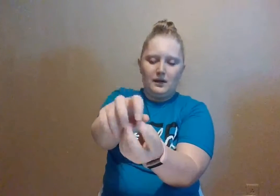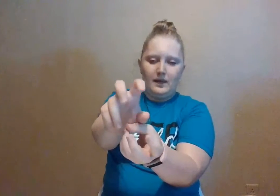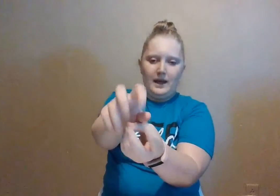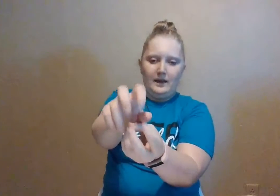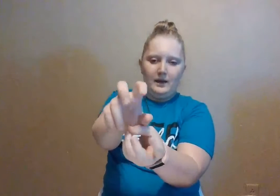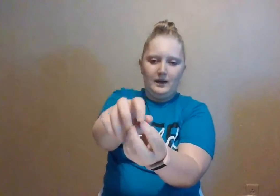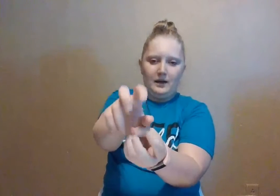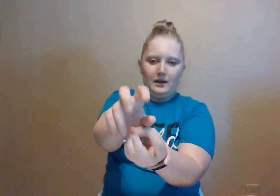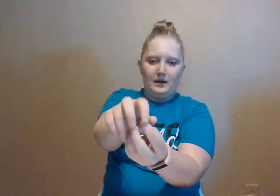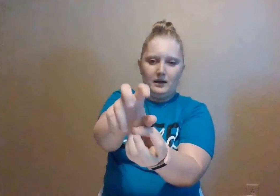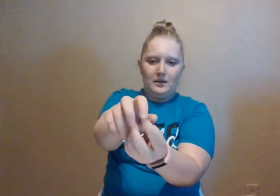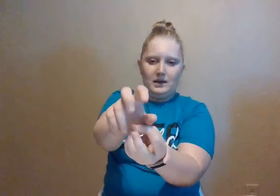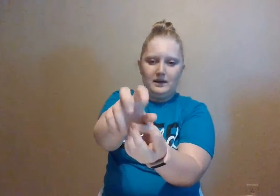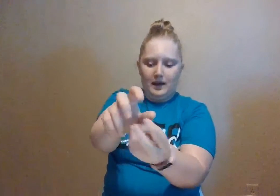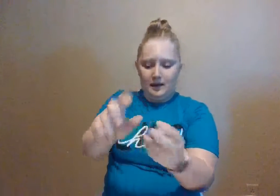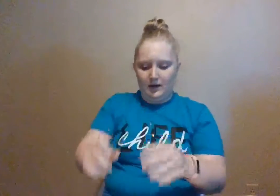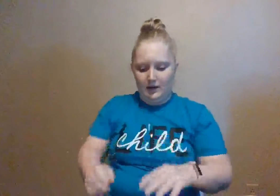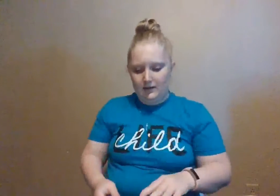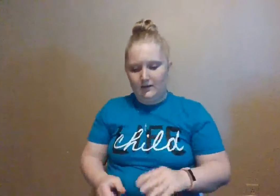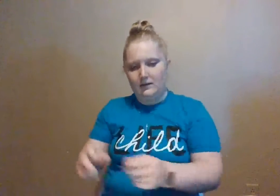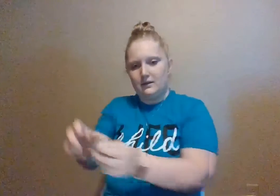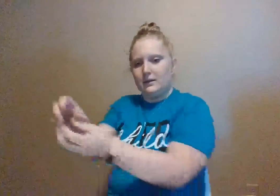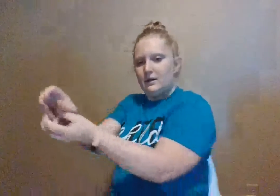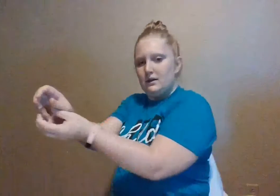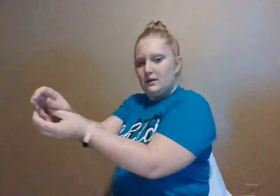like they're coming together.